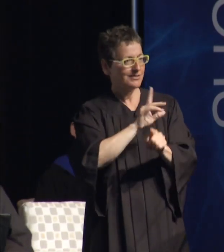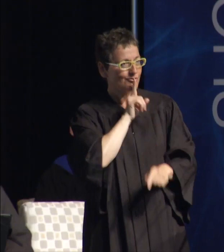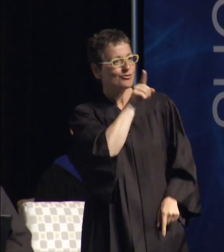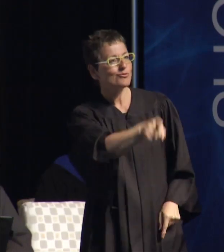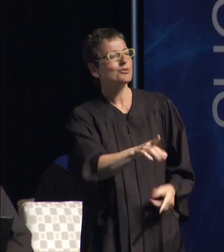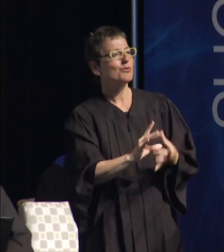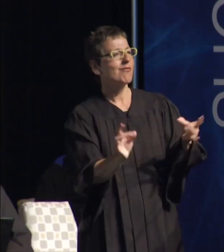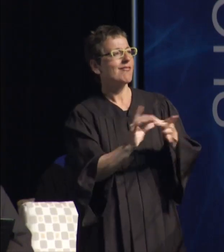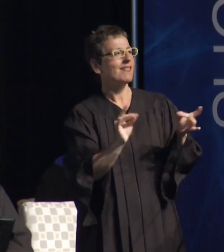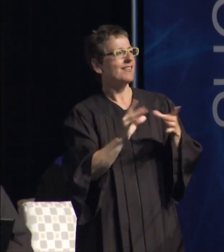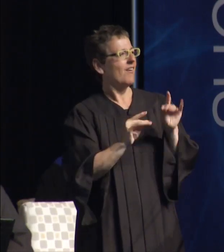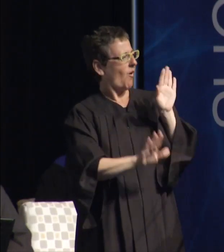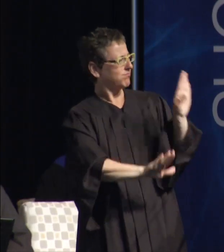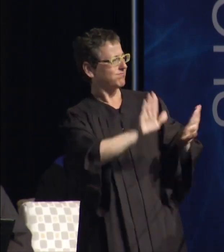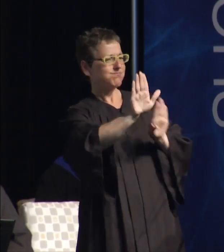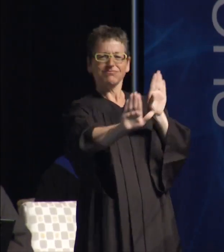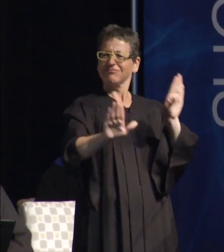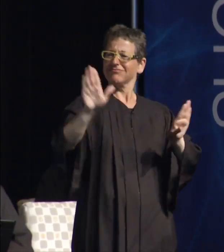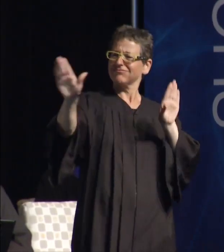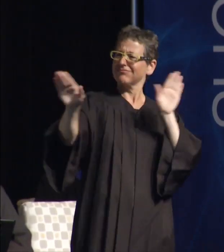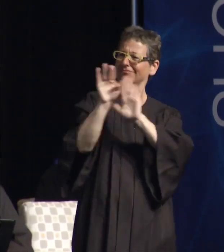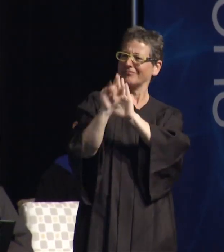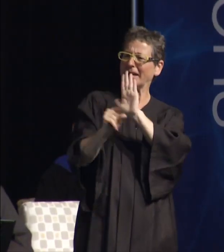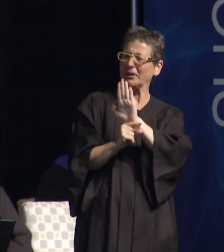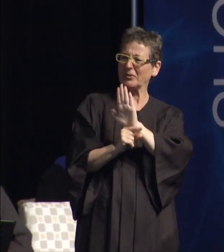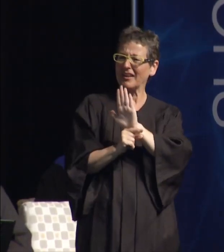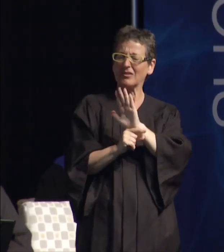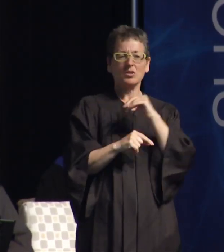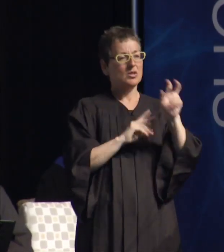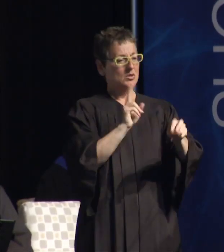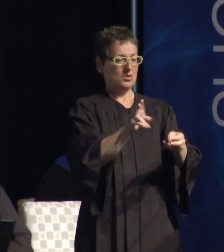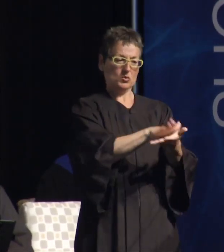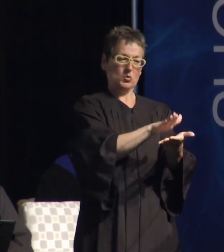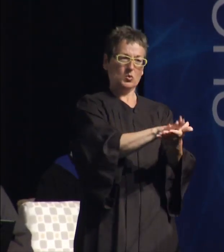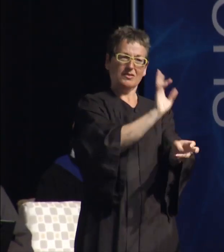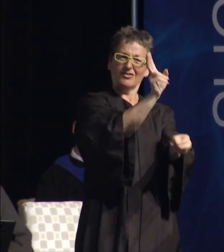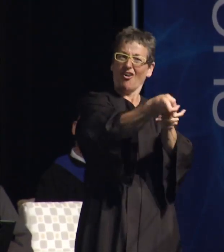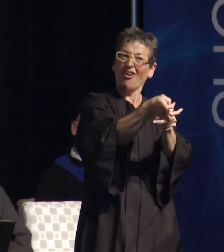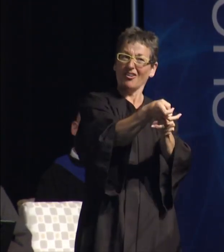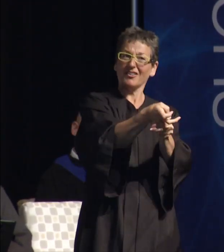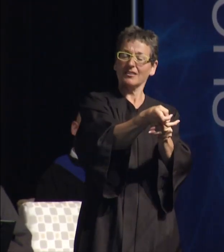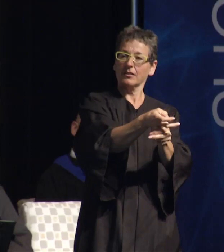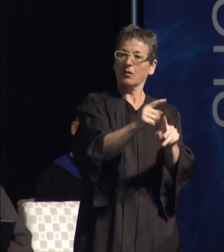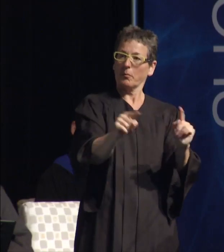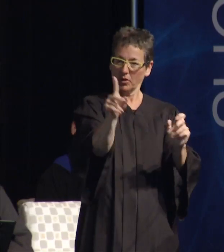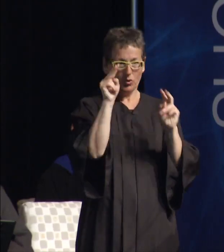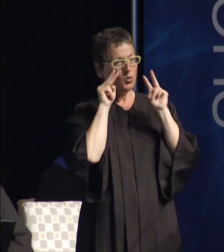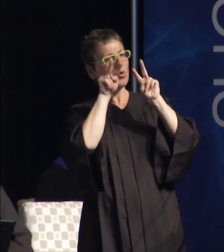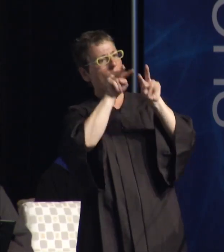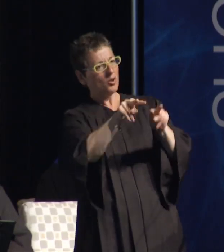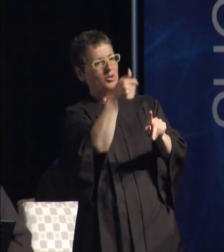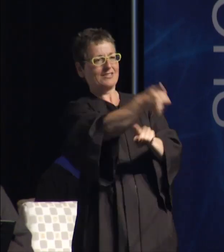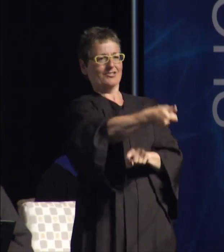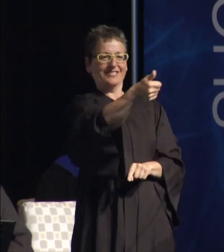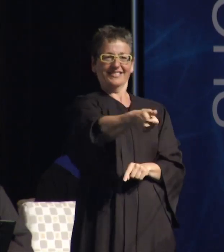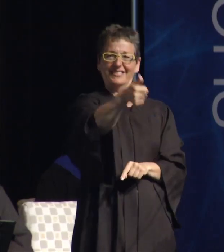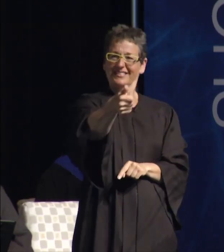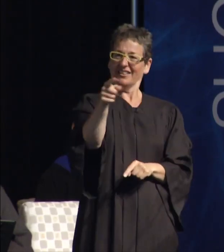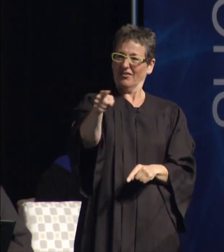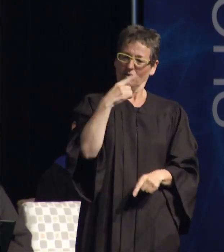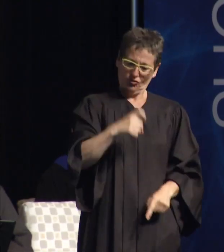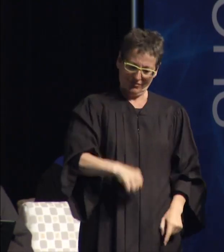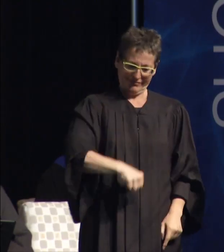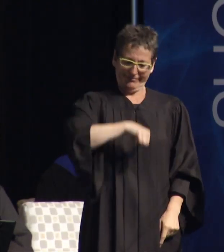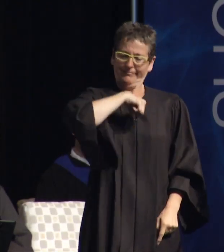came from different walks of life and schools of hard knocks, and look at us now, Just look at yourselves and know that you deserve to feel